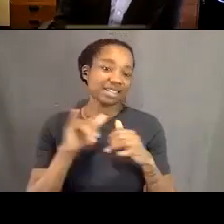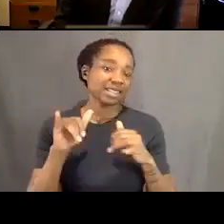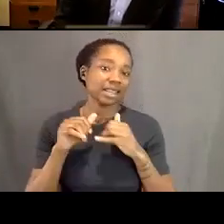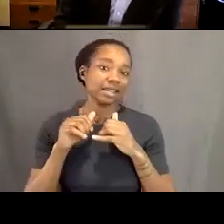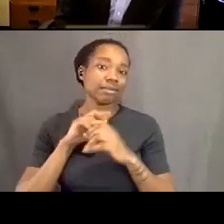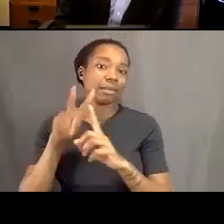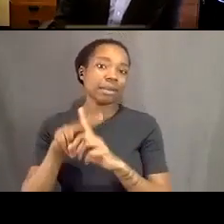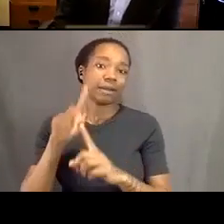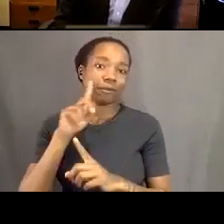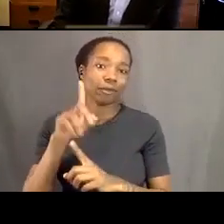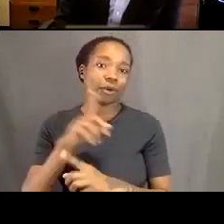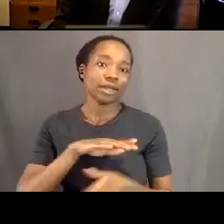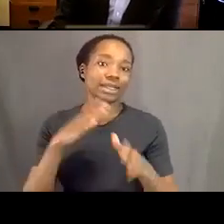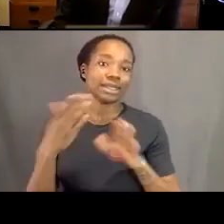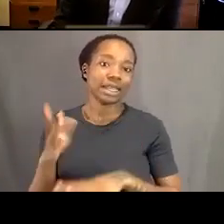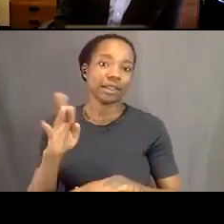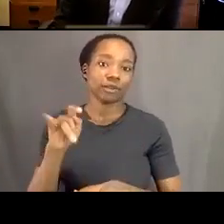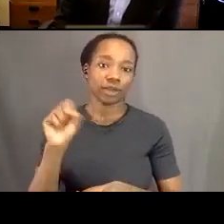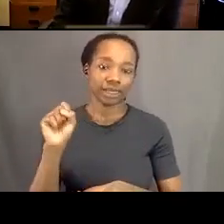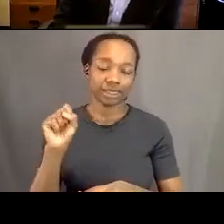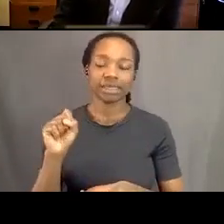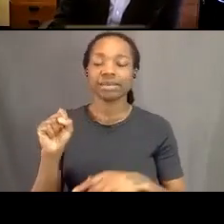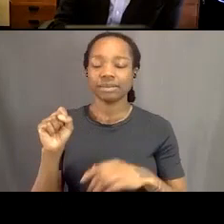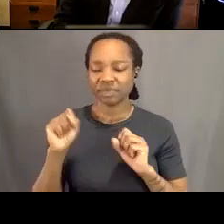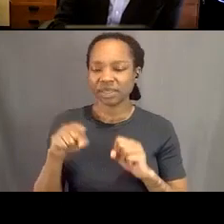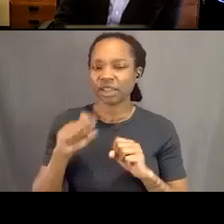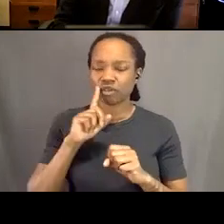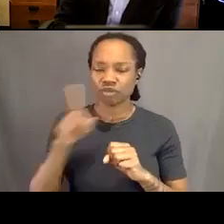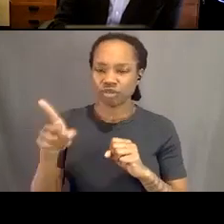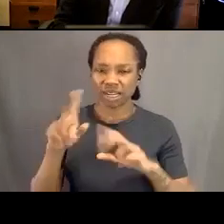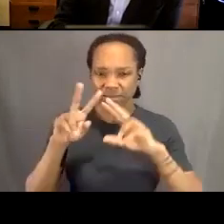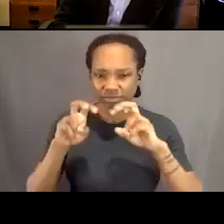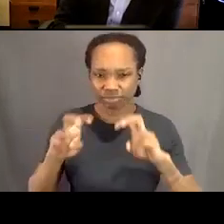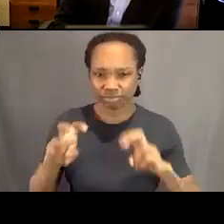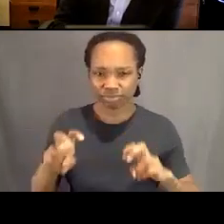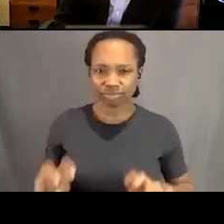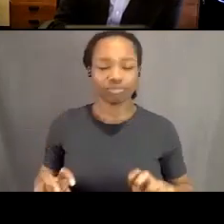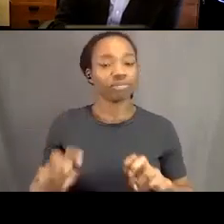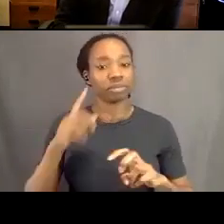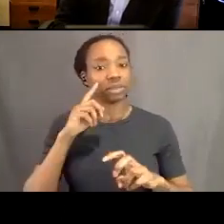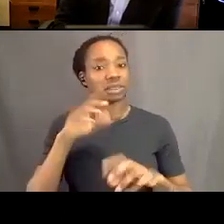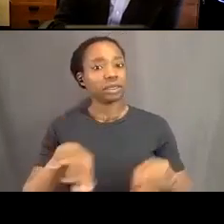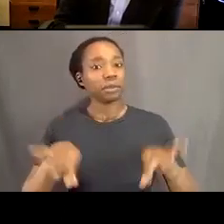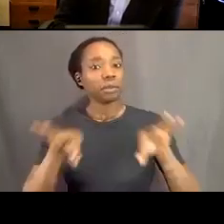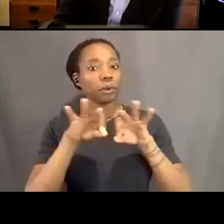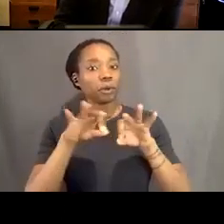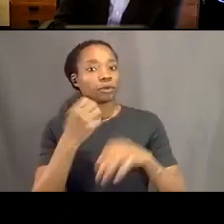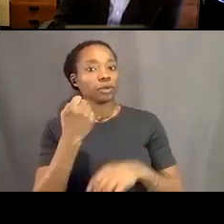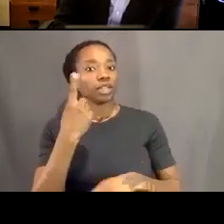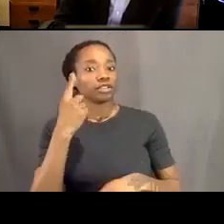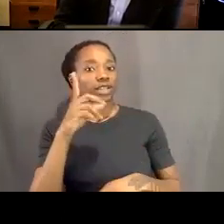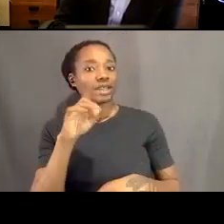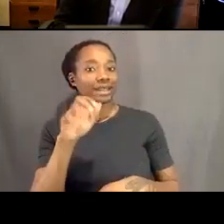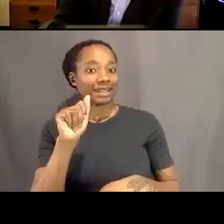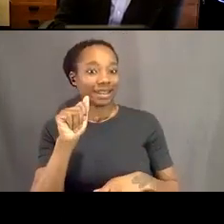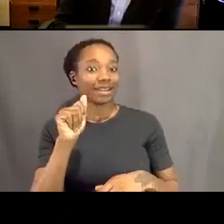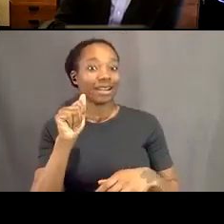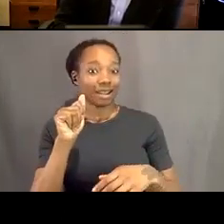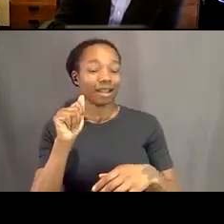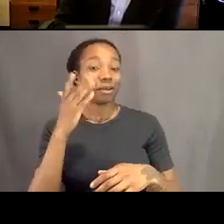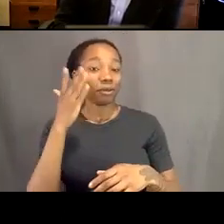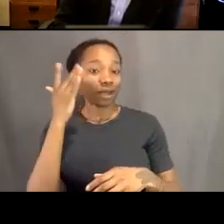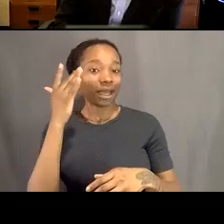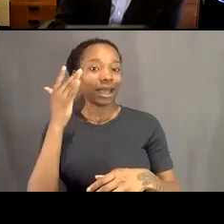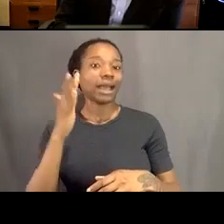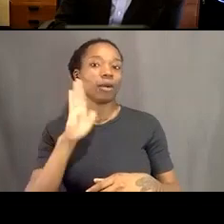here. I think it's important that we understand these data as we look ahead to vaccination. Unfortunately, we do not yet have a lot of the data that we need, but that is